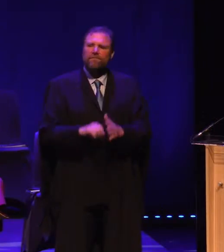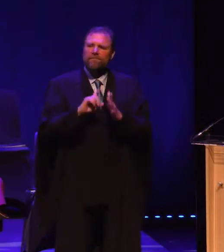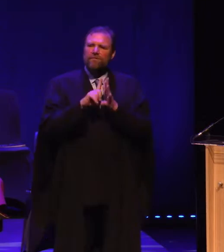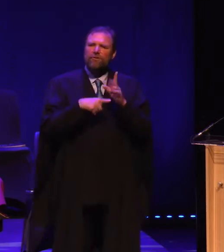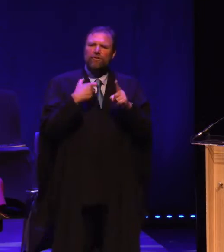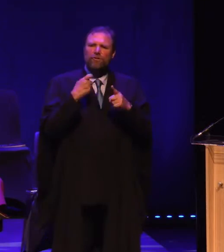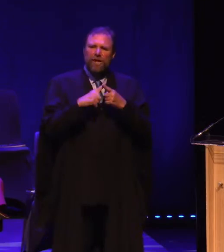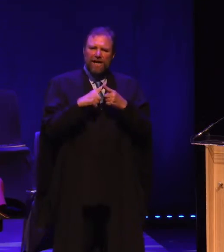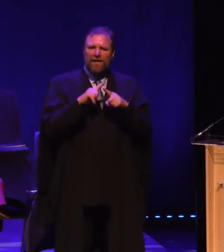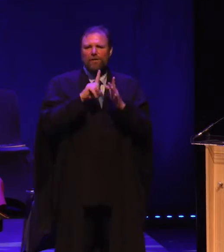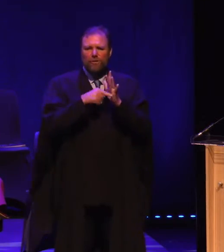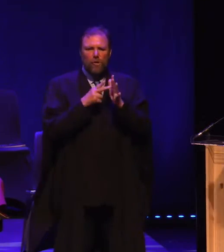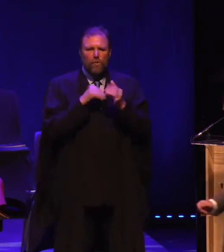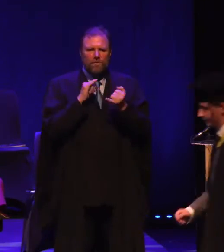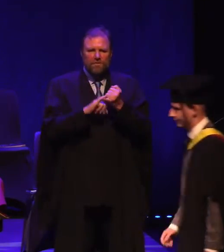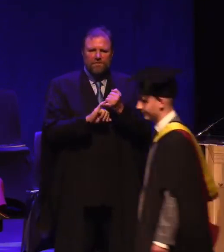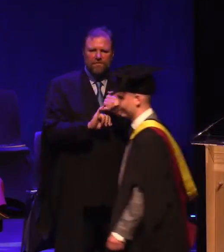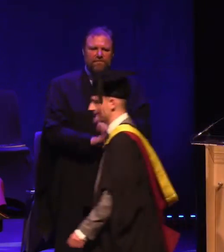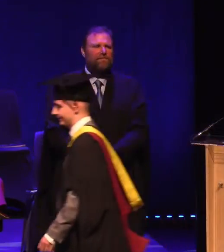Jake Jones.